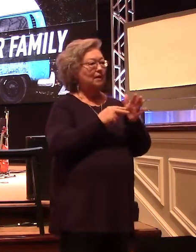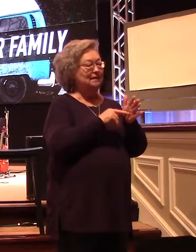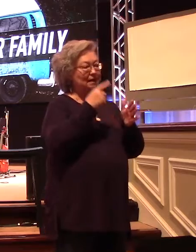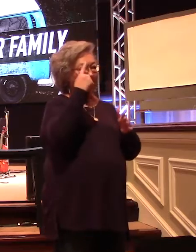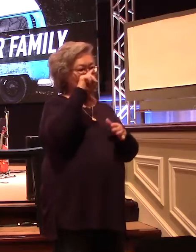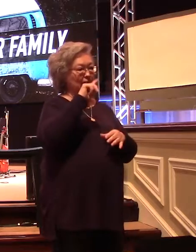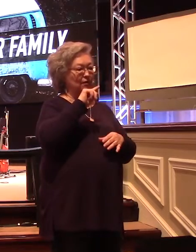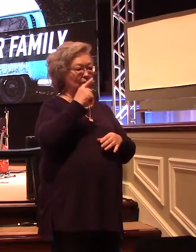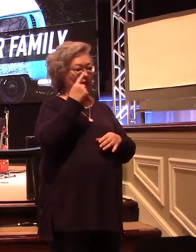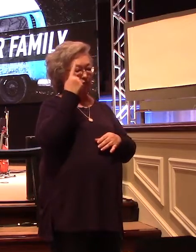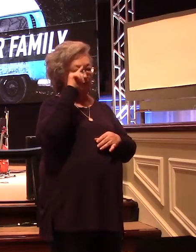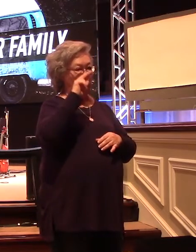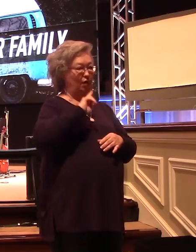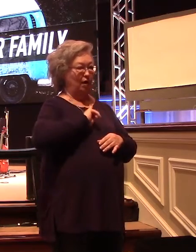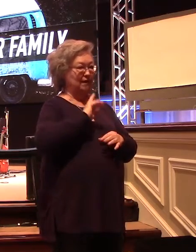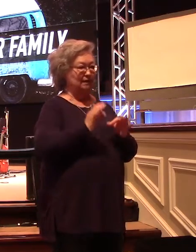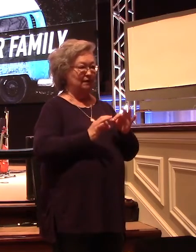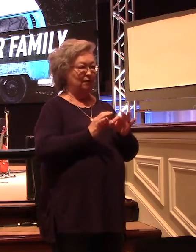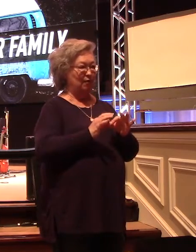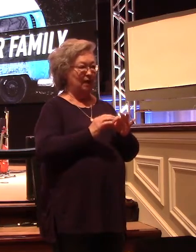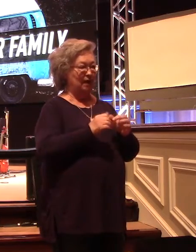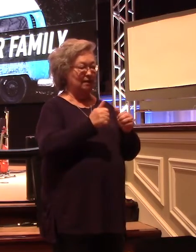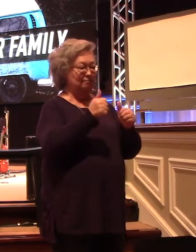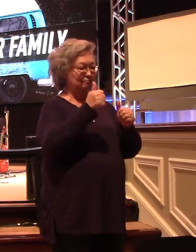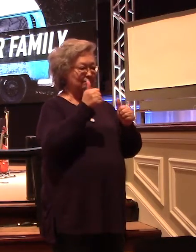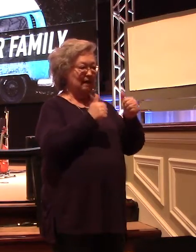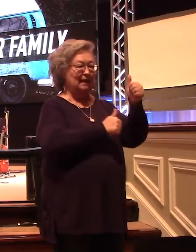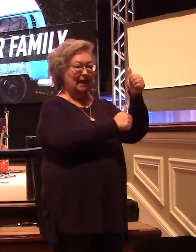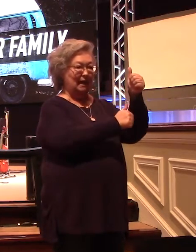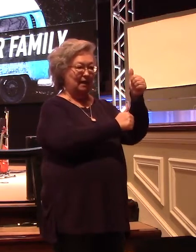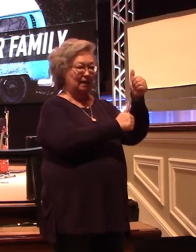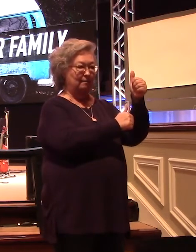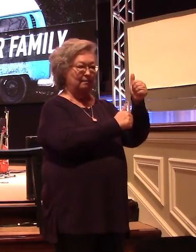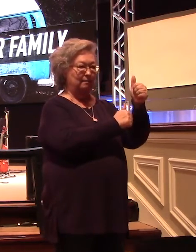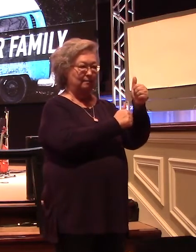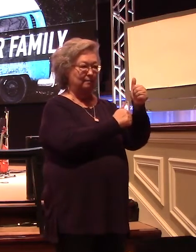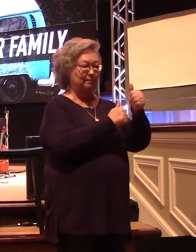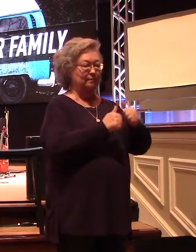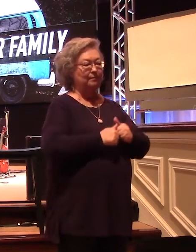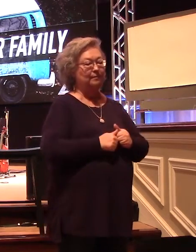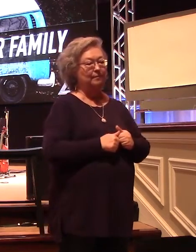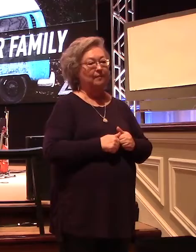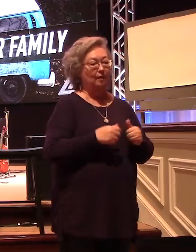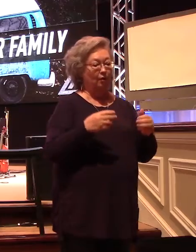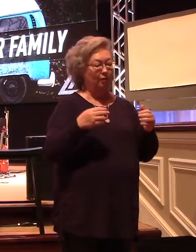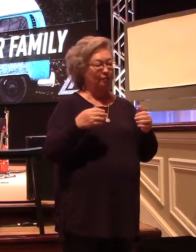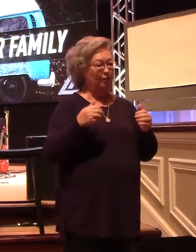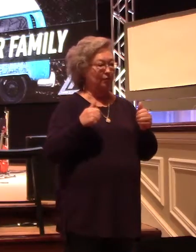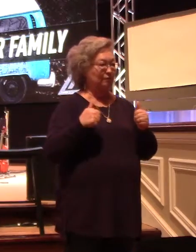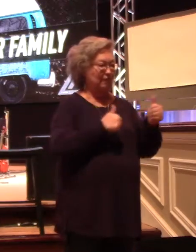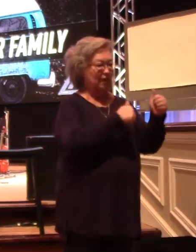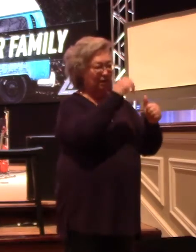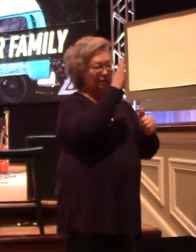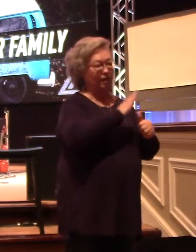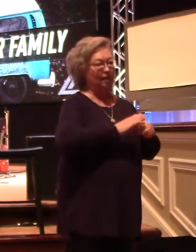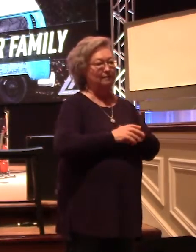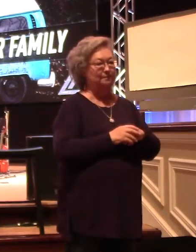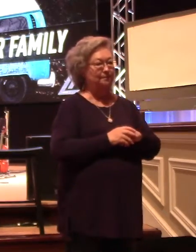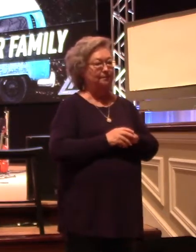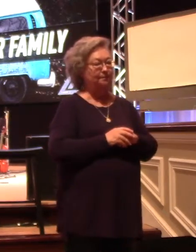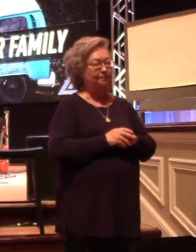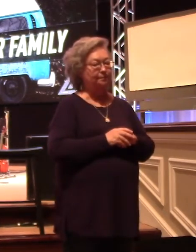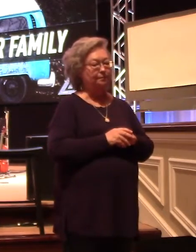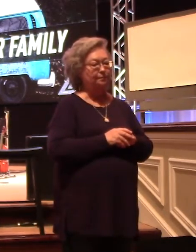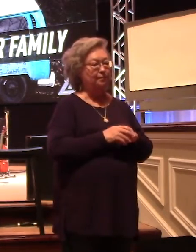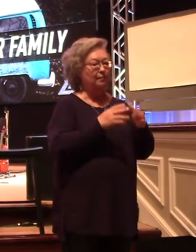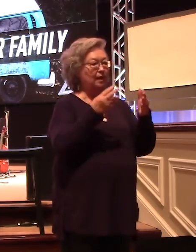ourselves up this way? The first thing is we need to love sacrificially. Love sacrificially. Now, I want to back up